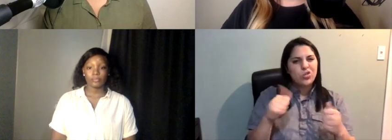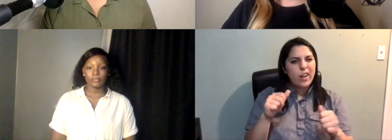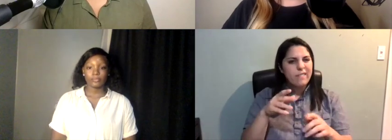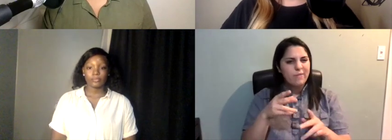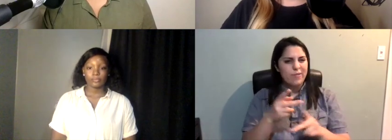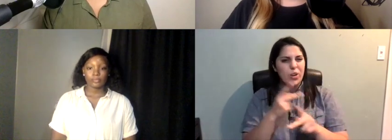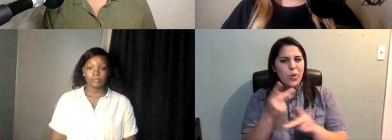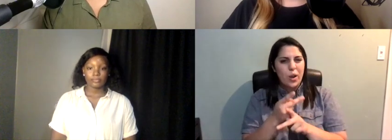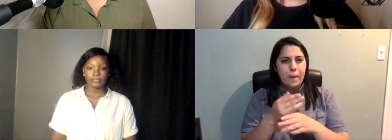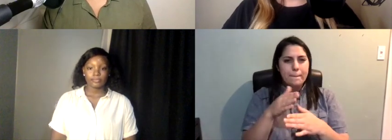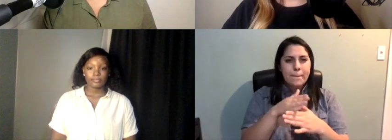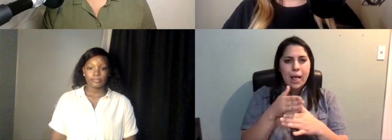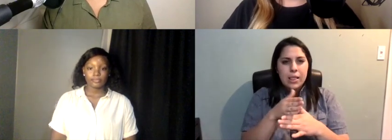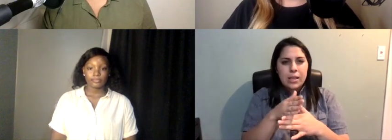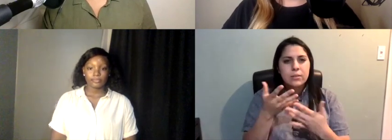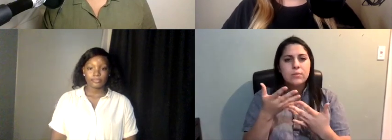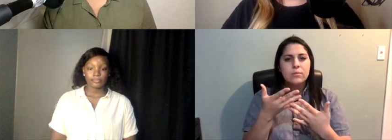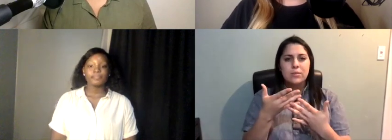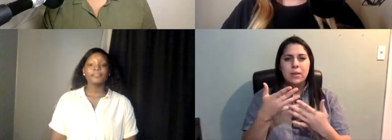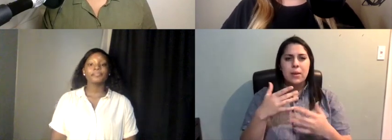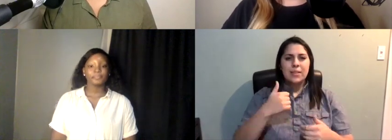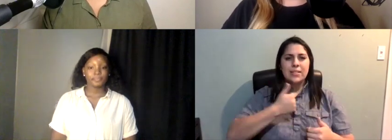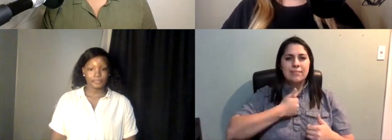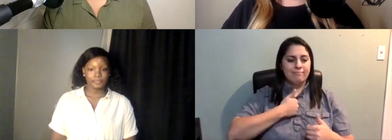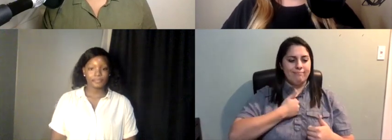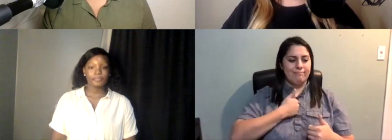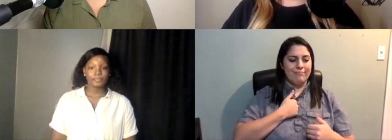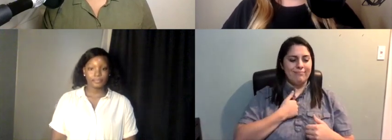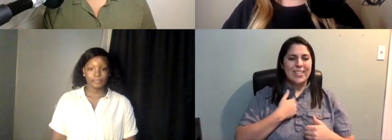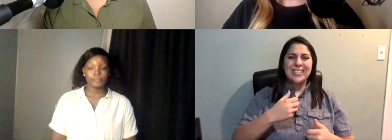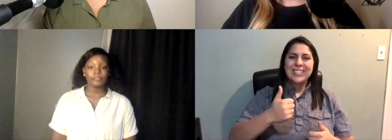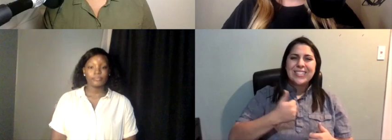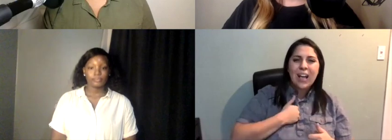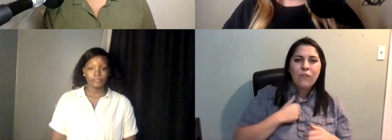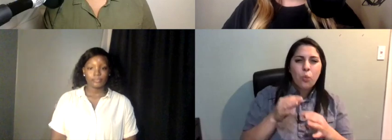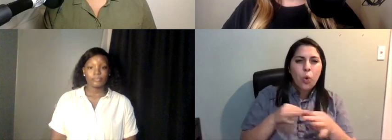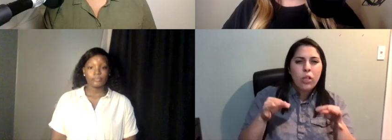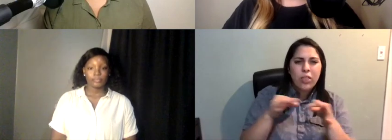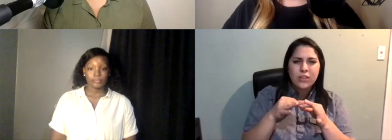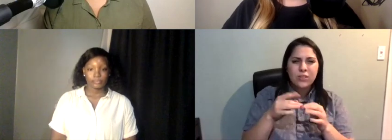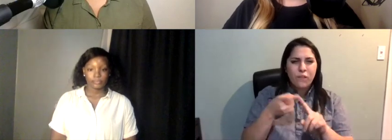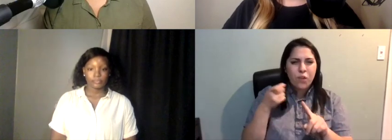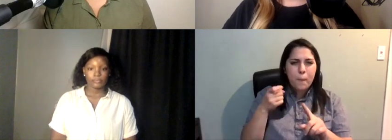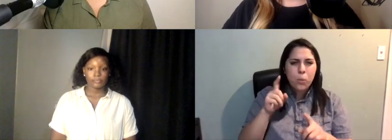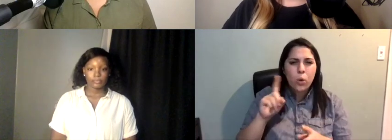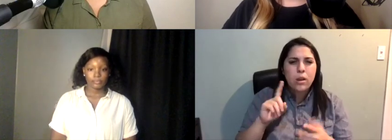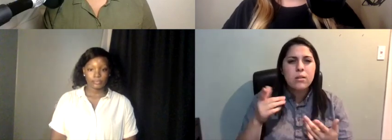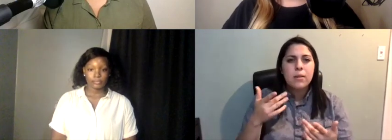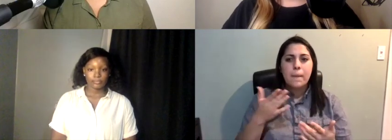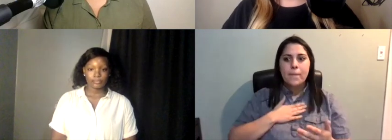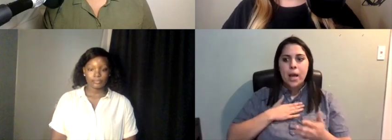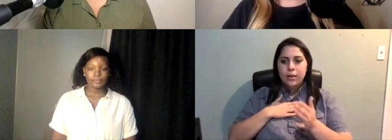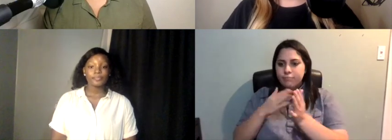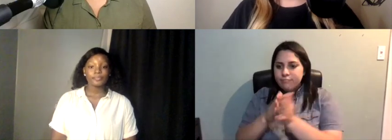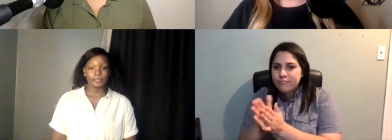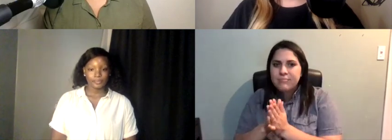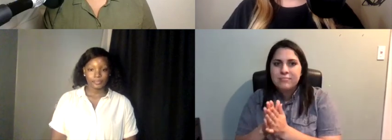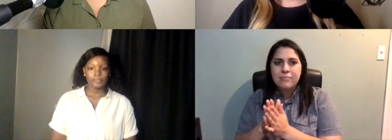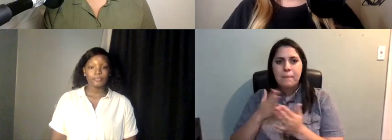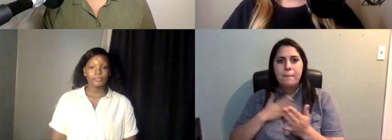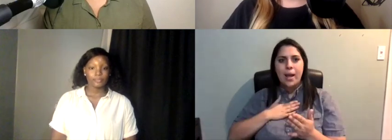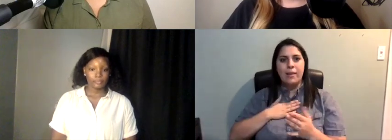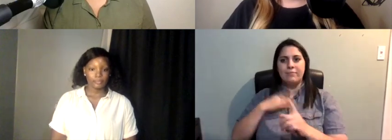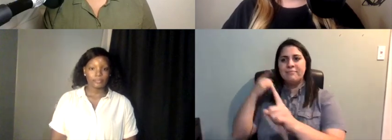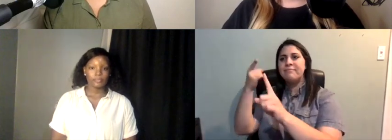fulfilling for me, where does my self-worth come from, you know, where do my passions lie? And like, you know, I've been very fortunate in having